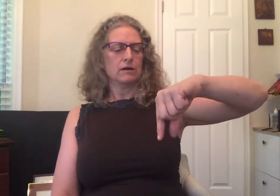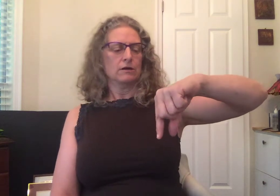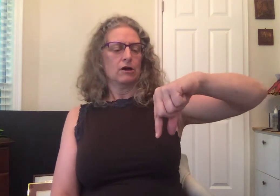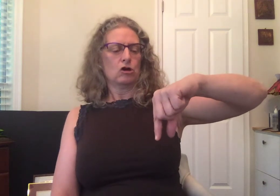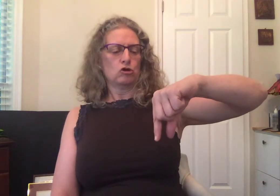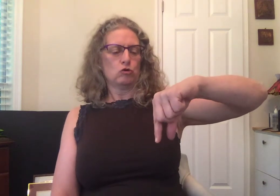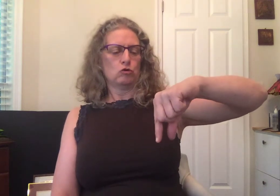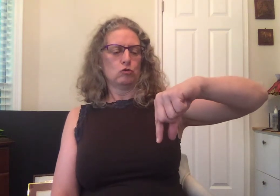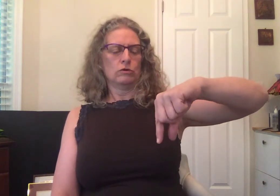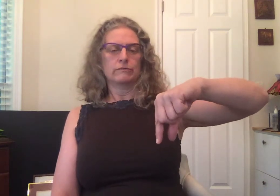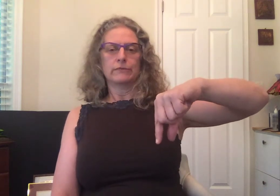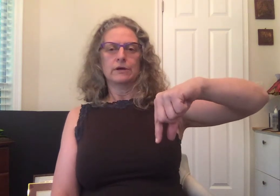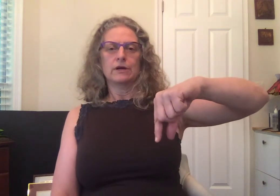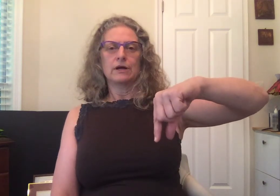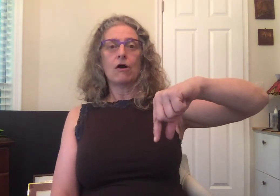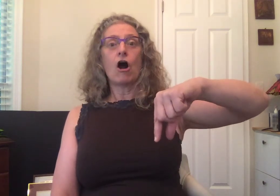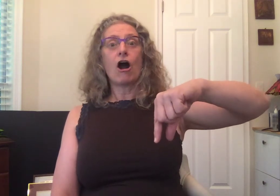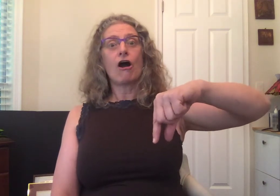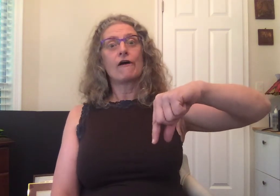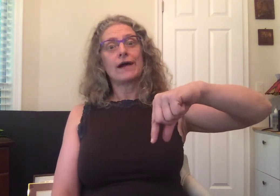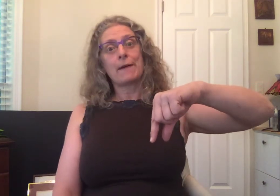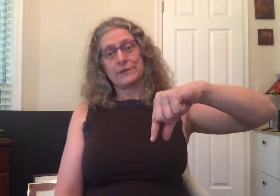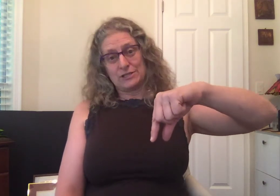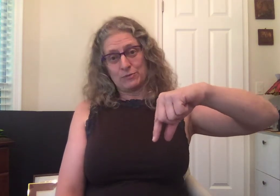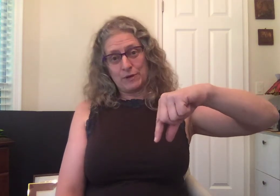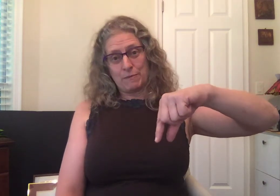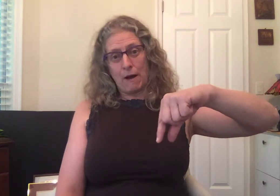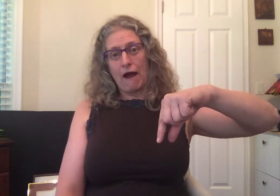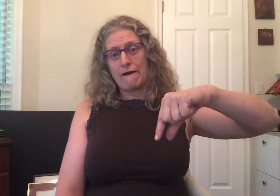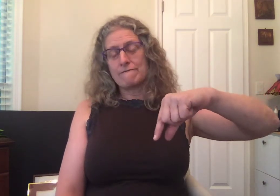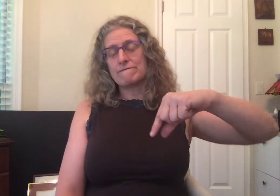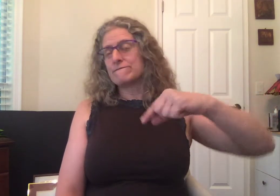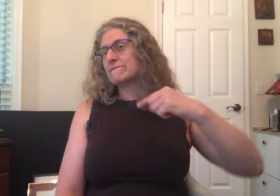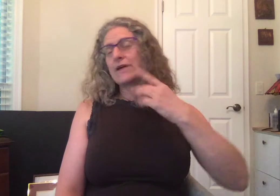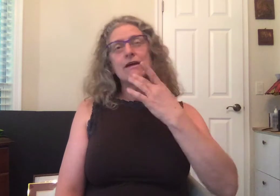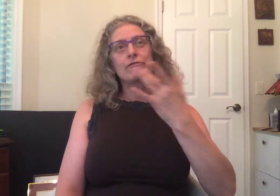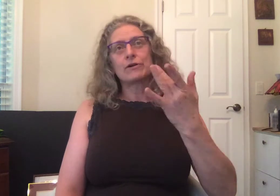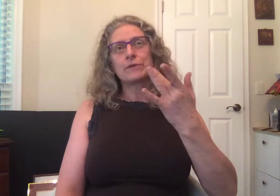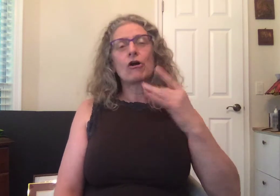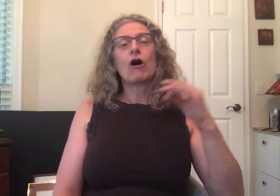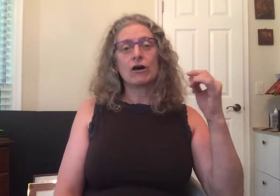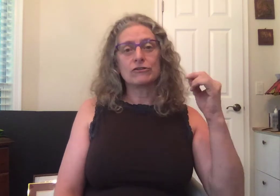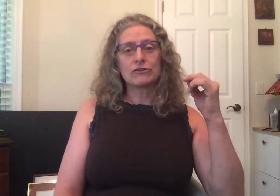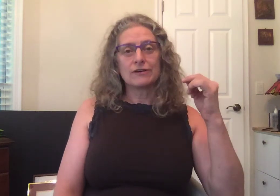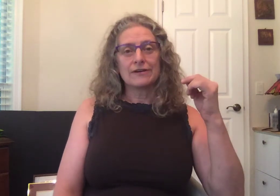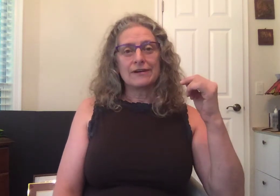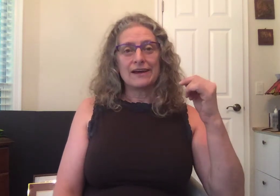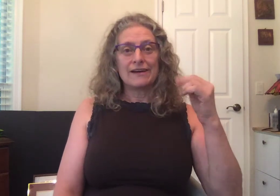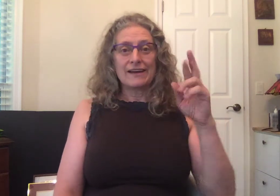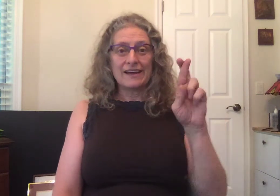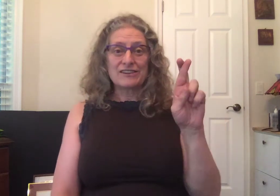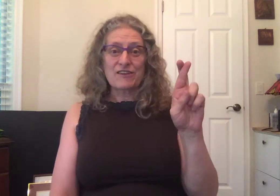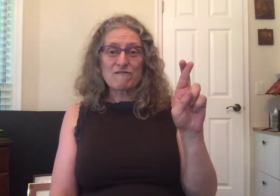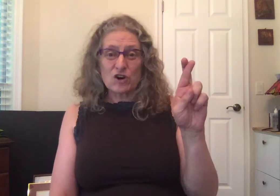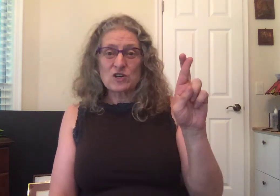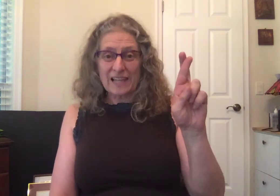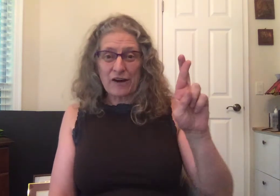a Q. Now R happens to be my favorite because it's the first letter